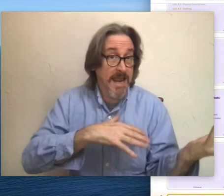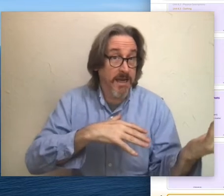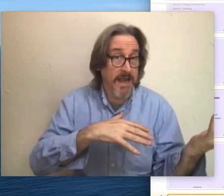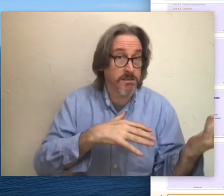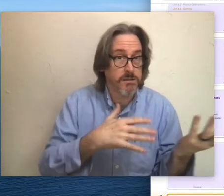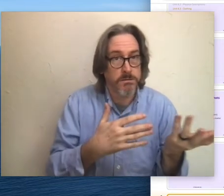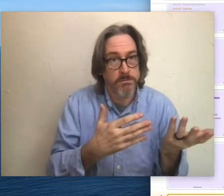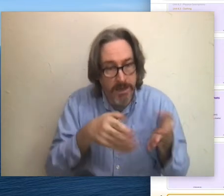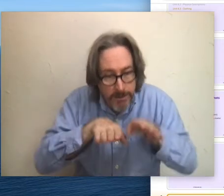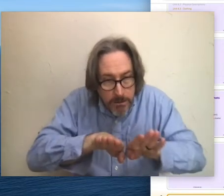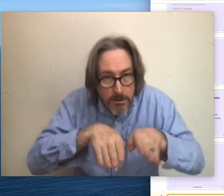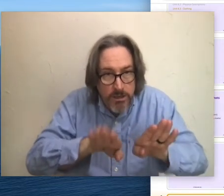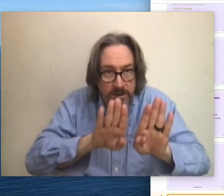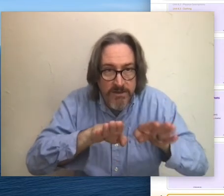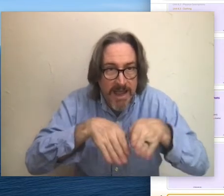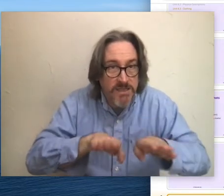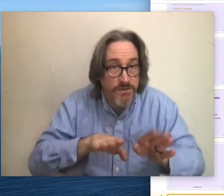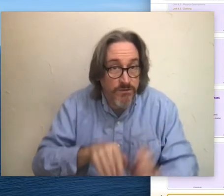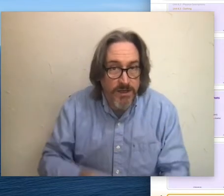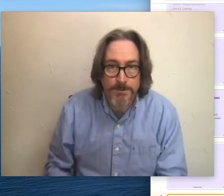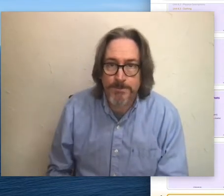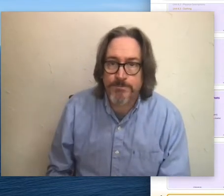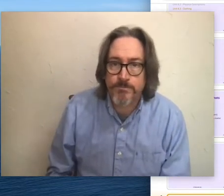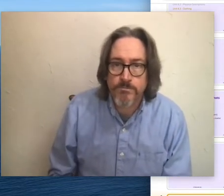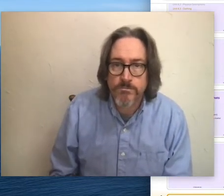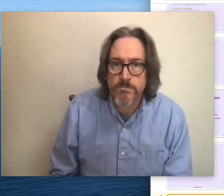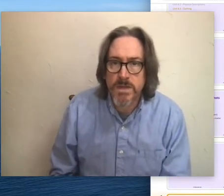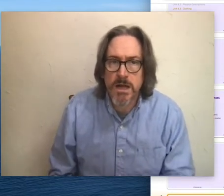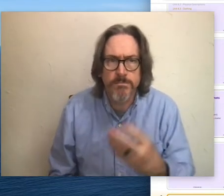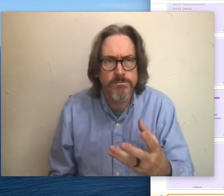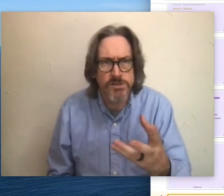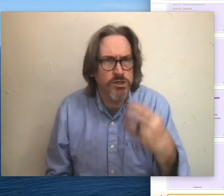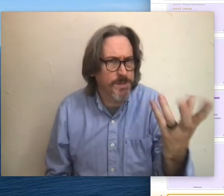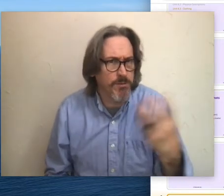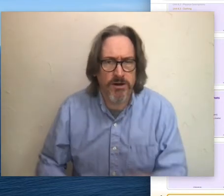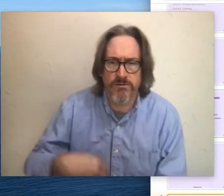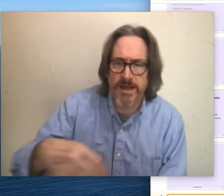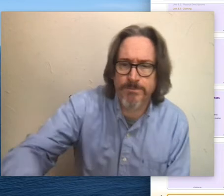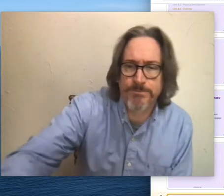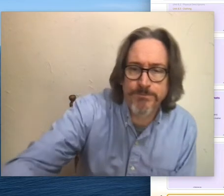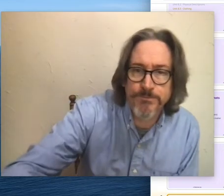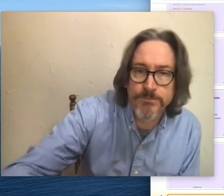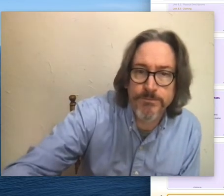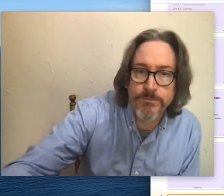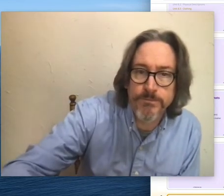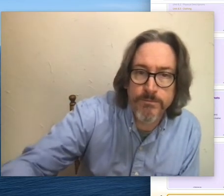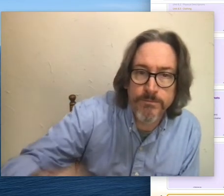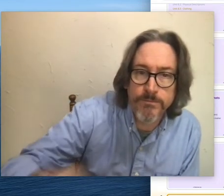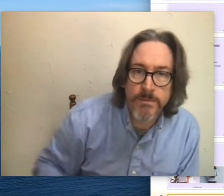arms and legs, and ultimately the hands for feet. So just be prepared for that.